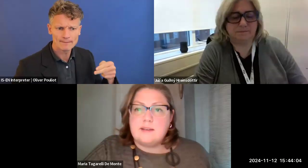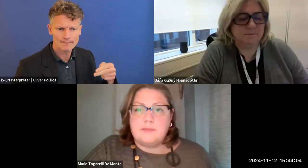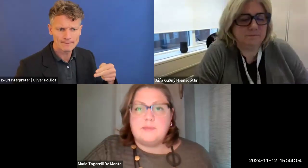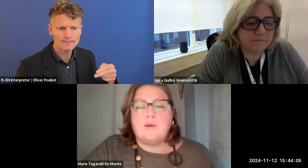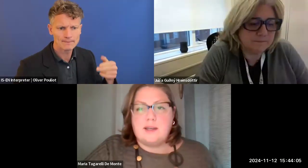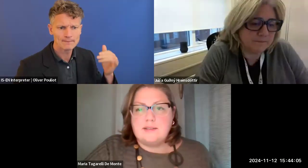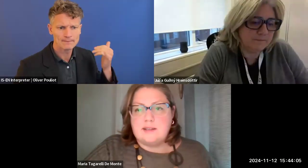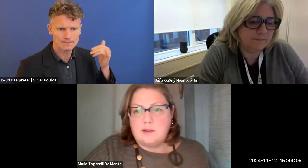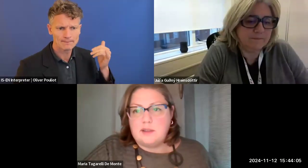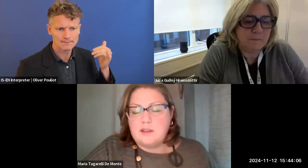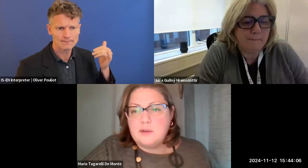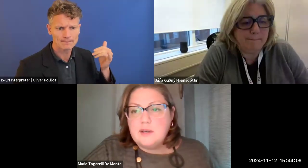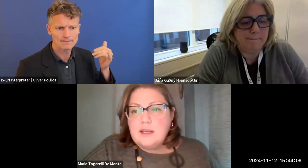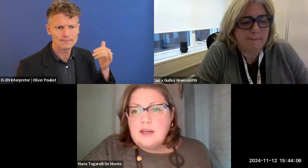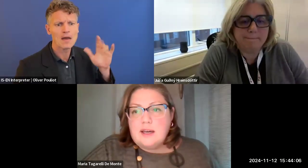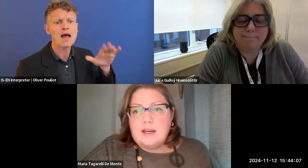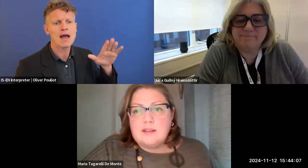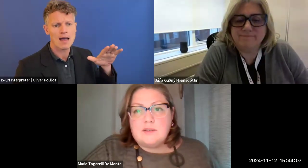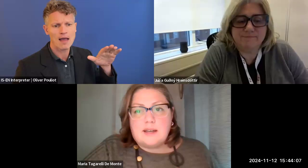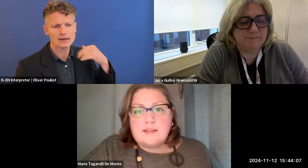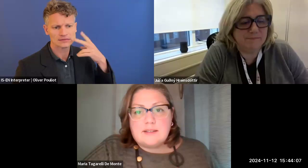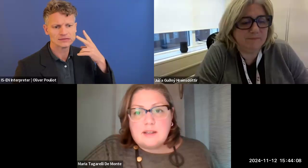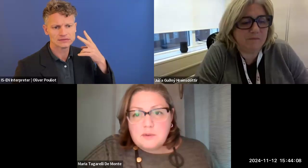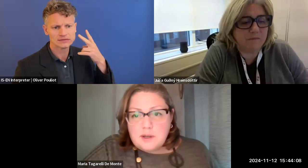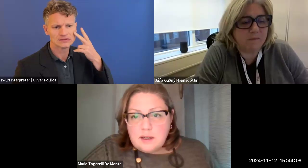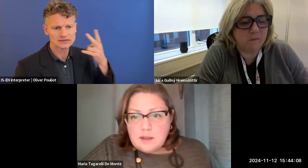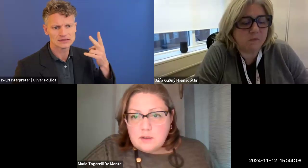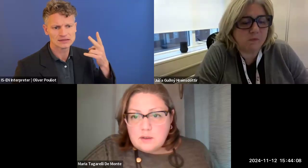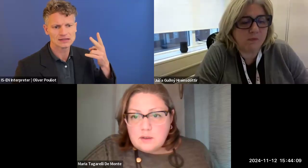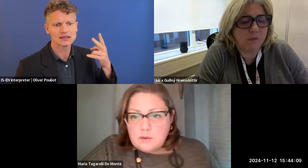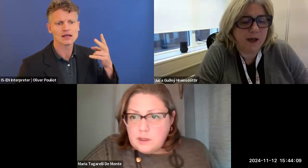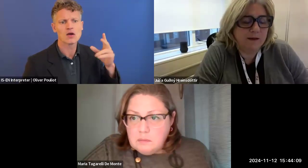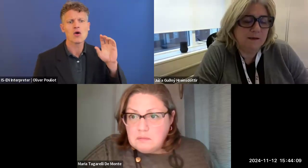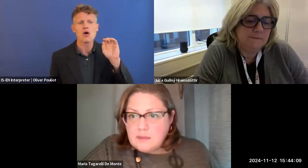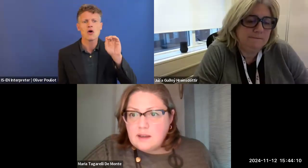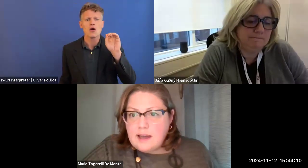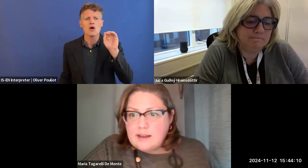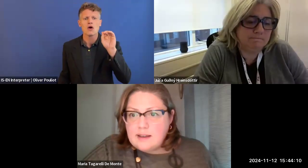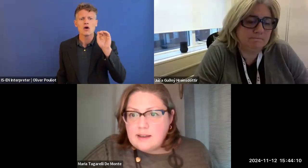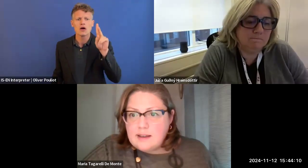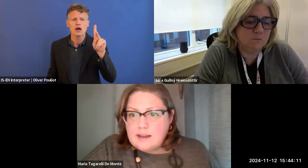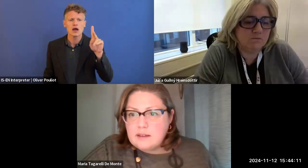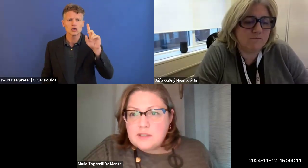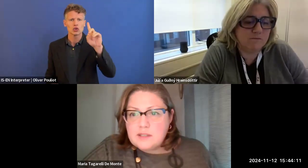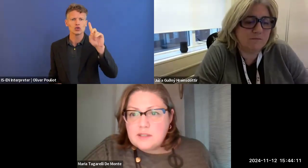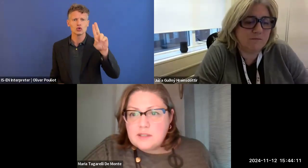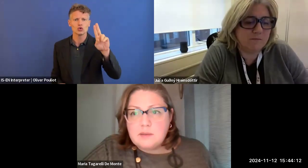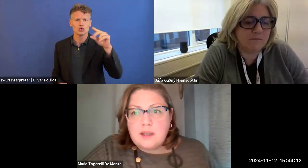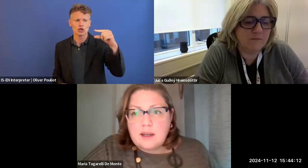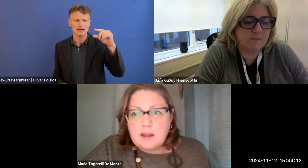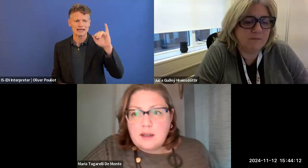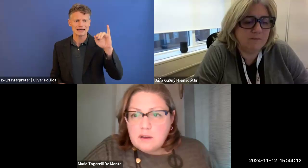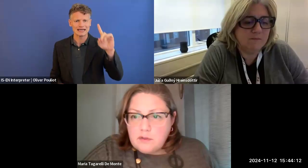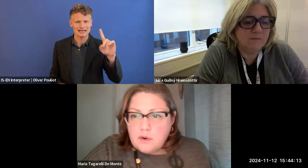Yeah. Oh, okay, I see it. Okay, I see it now. Thank you. So yes, Sandra Duguy asked a